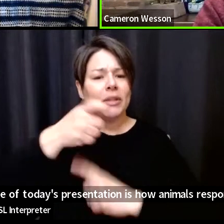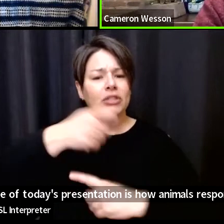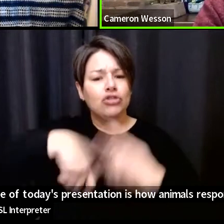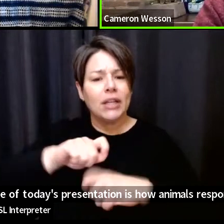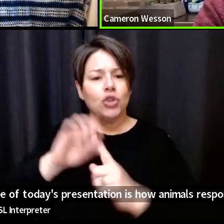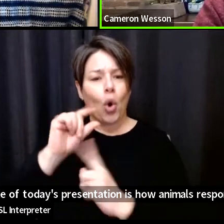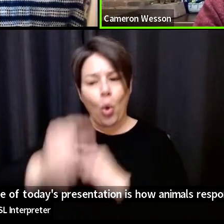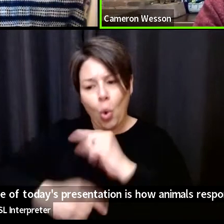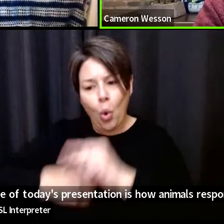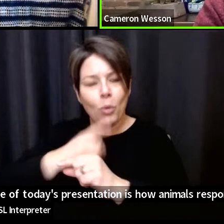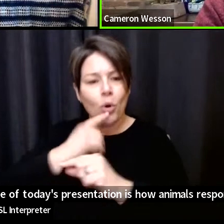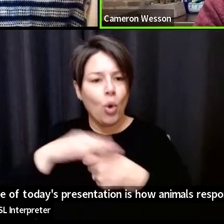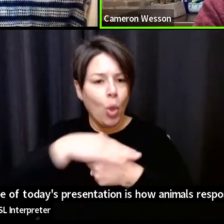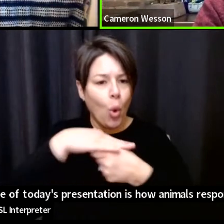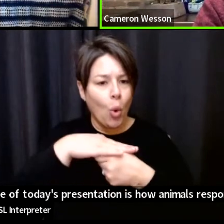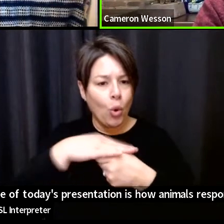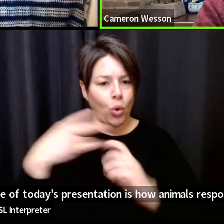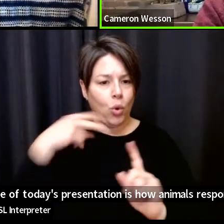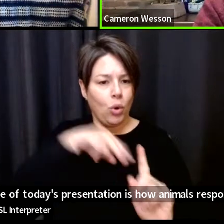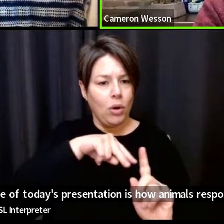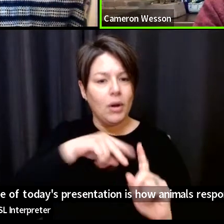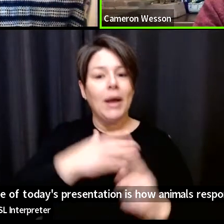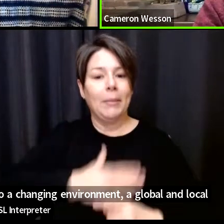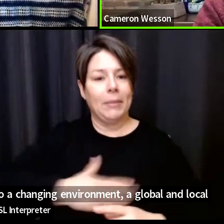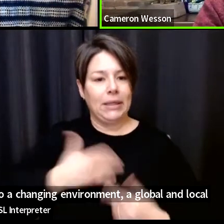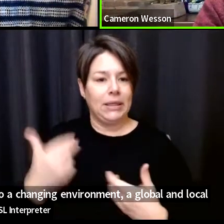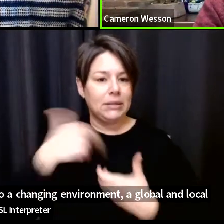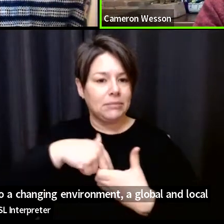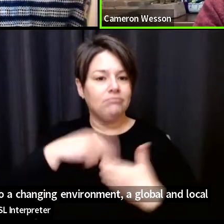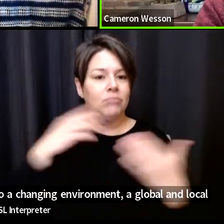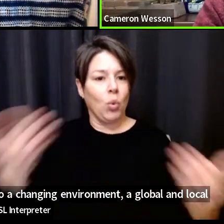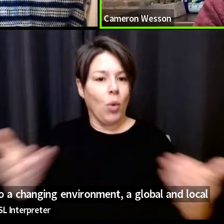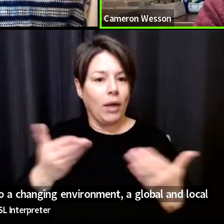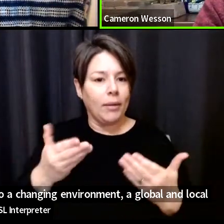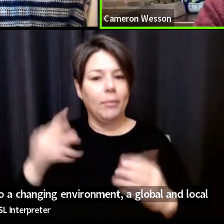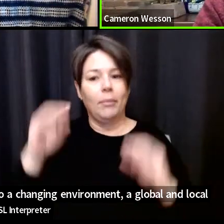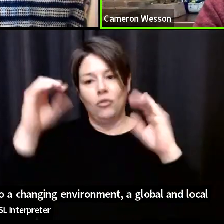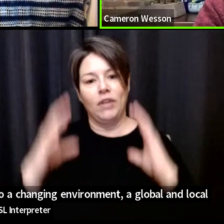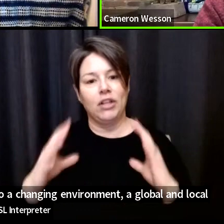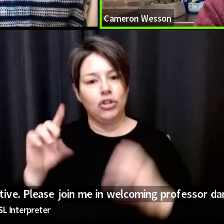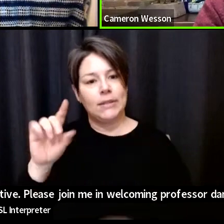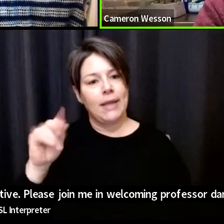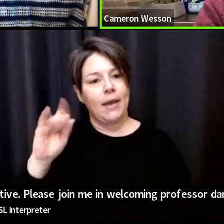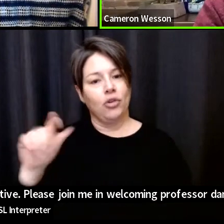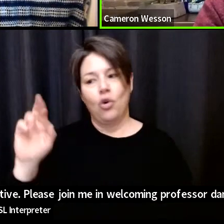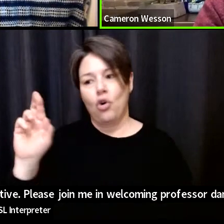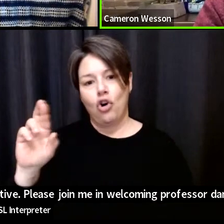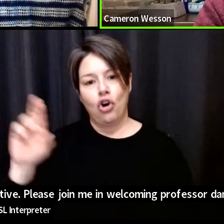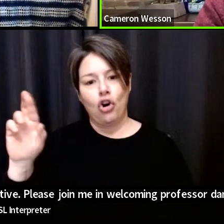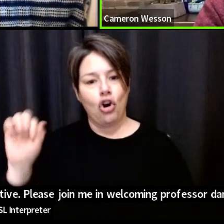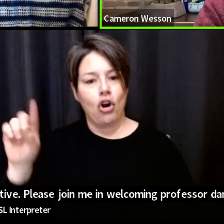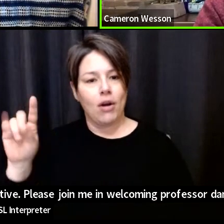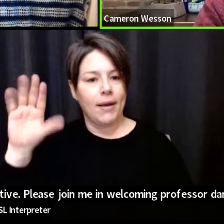Global and Local Perspective. Please join me in welcoming Professor Daniel R. Ardia.